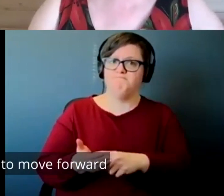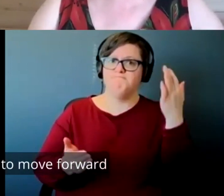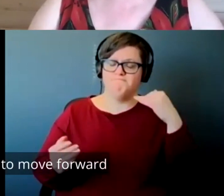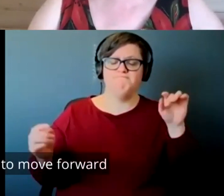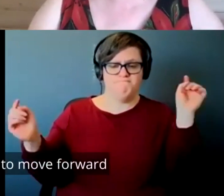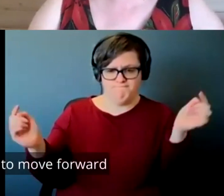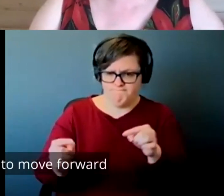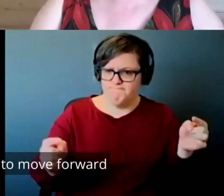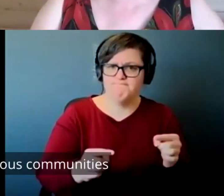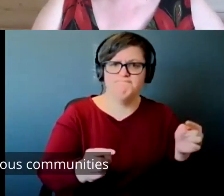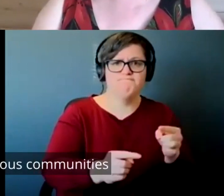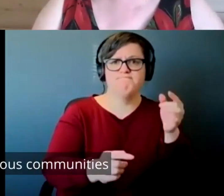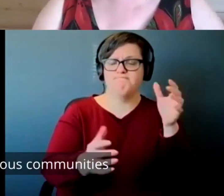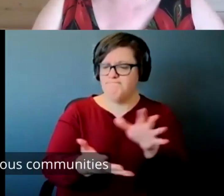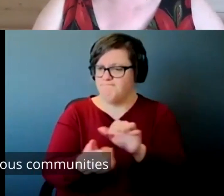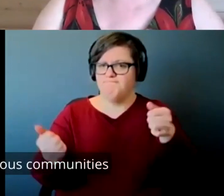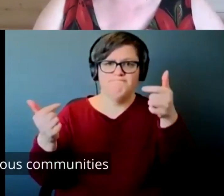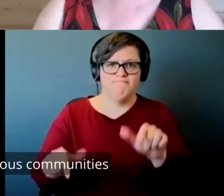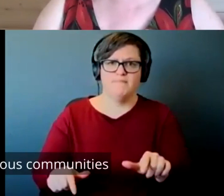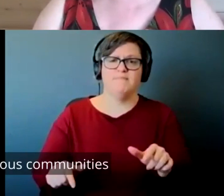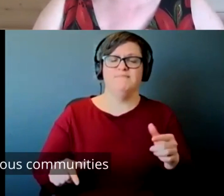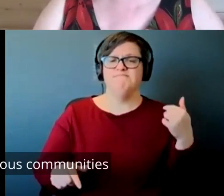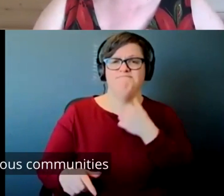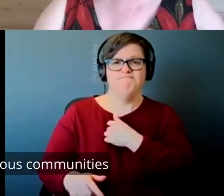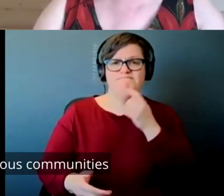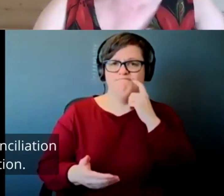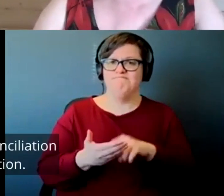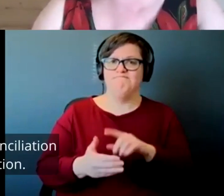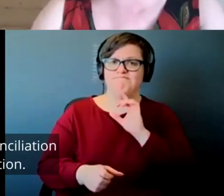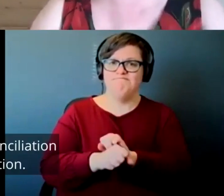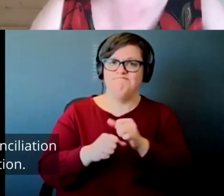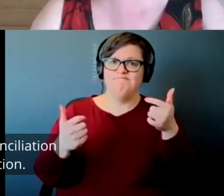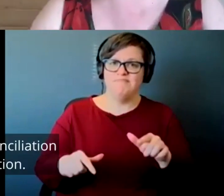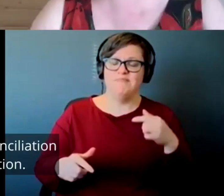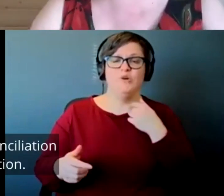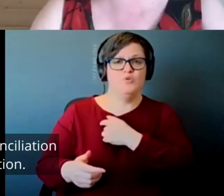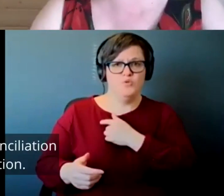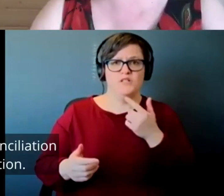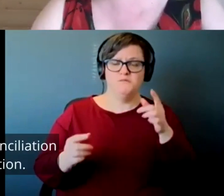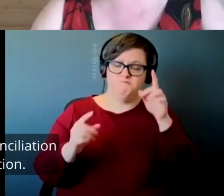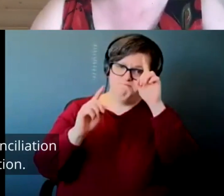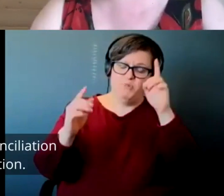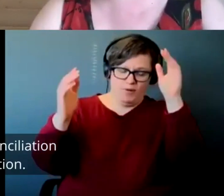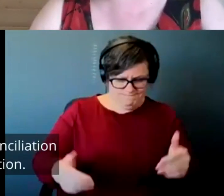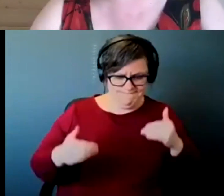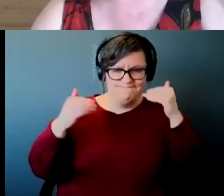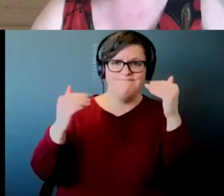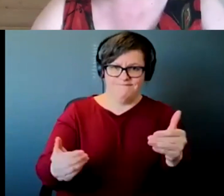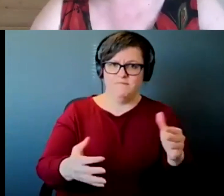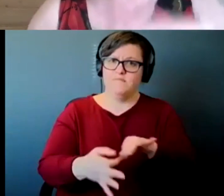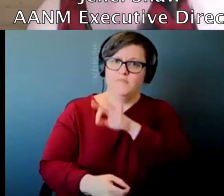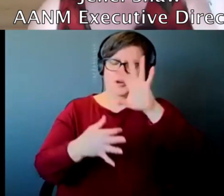dedicate ourselves to move forward in partnership with Indigenous communities in a spirit of reconciliation and